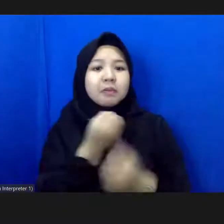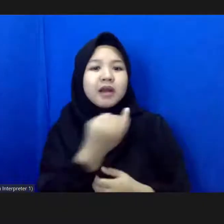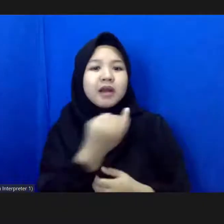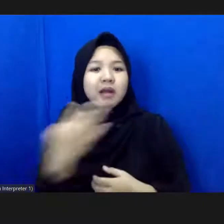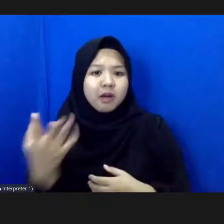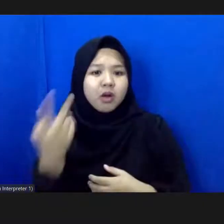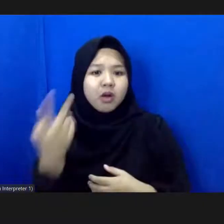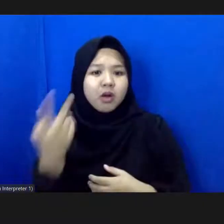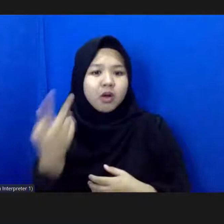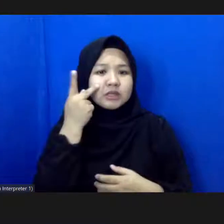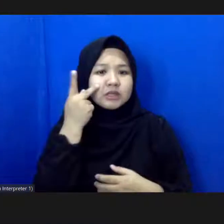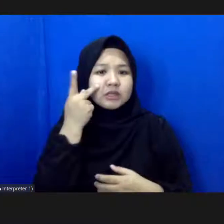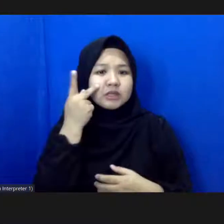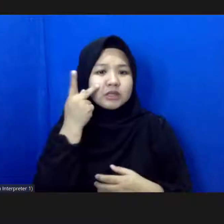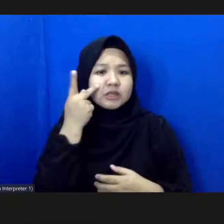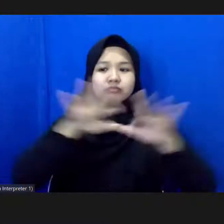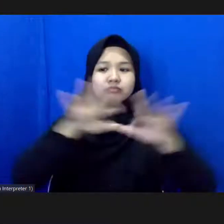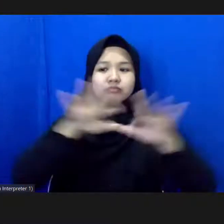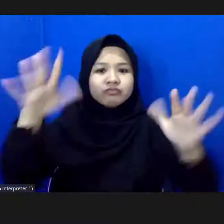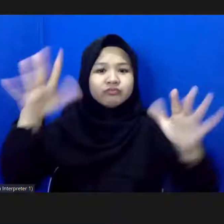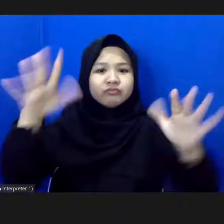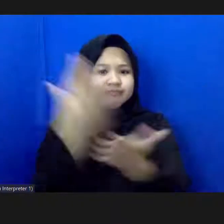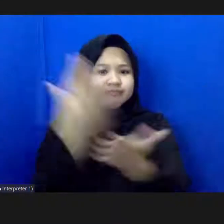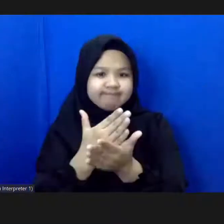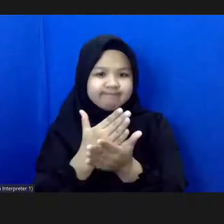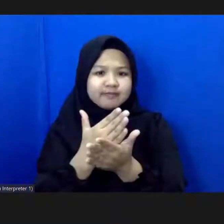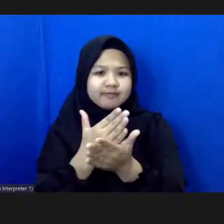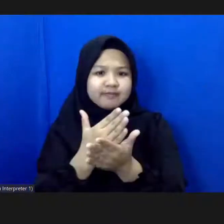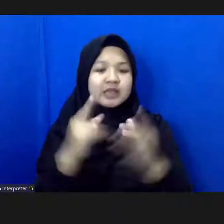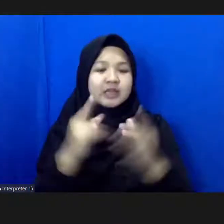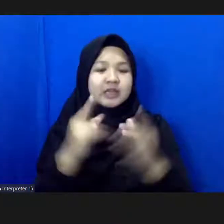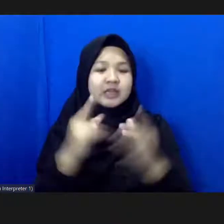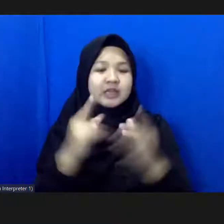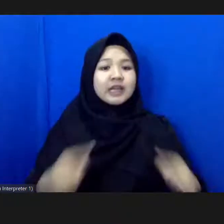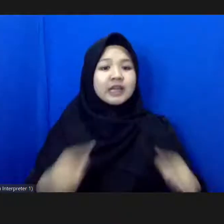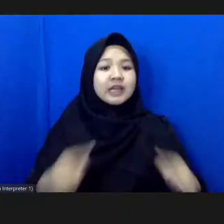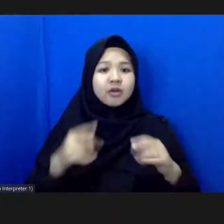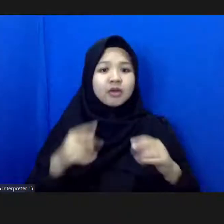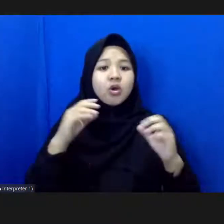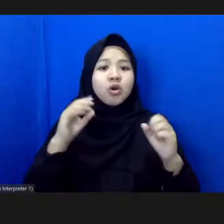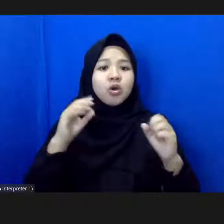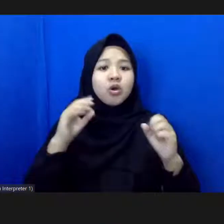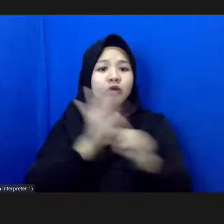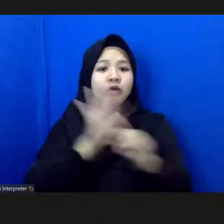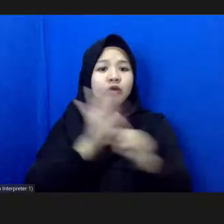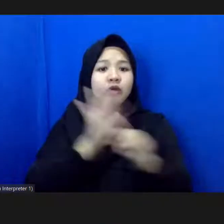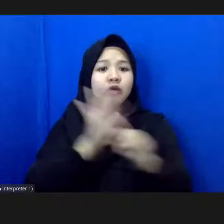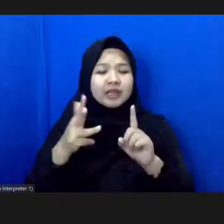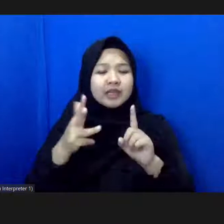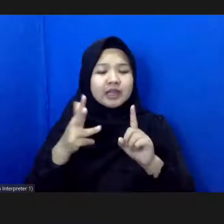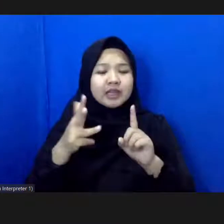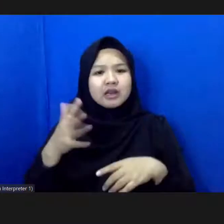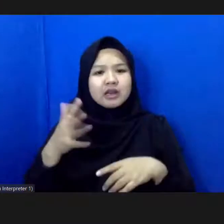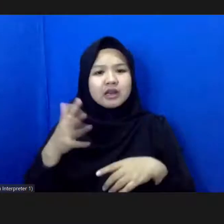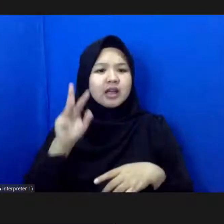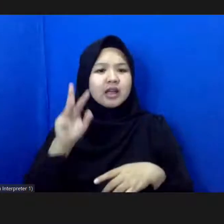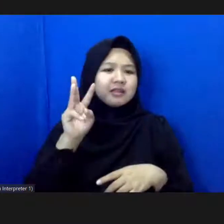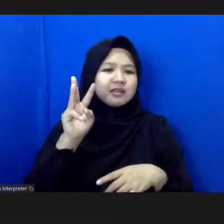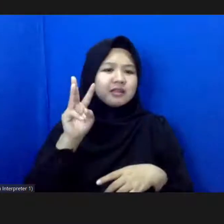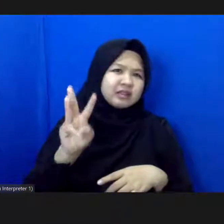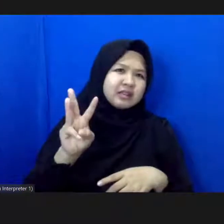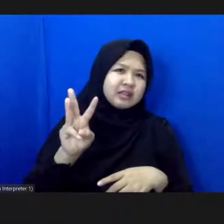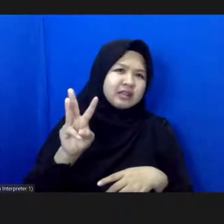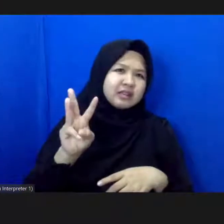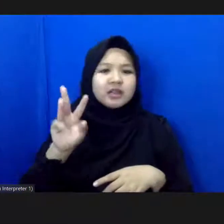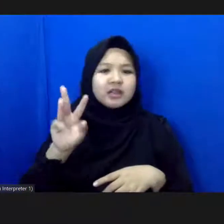of COVID-19. Currently, in the camps, COVID-19, there have been around 350 cases of COVID-19